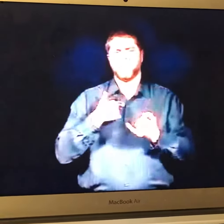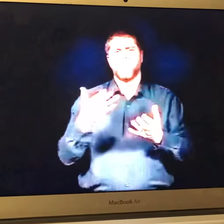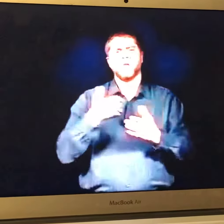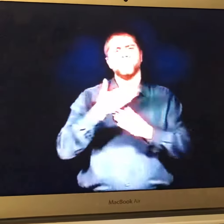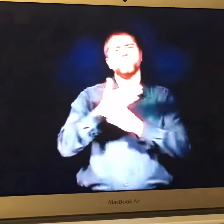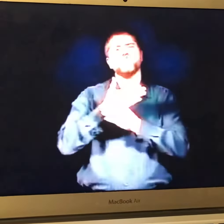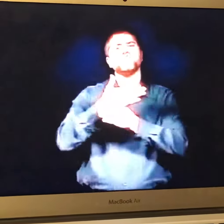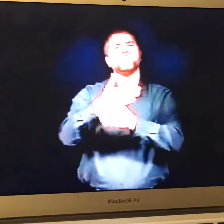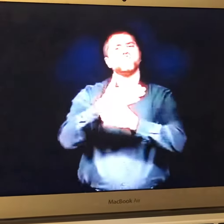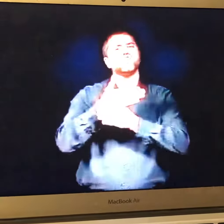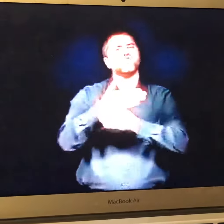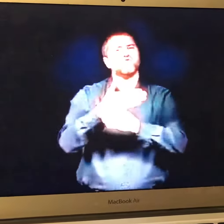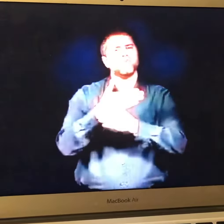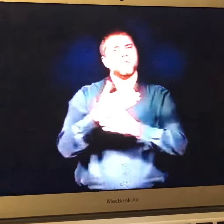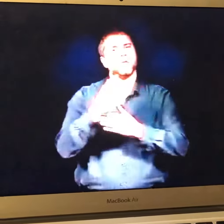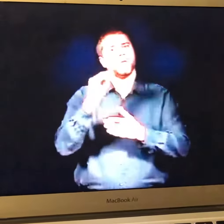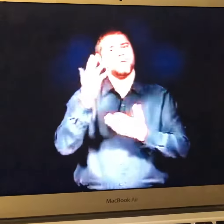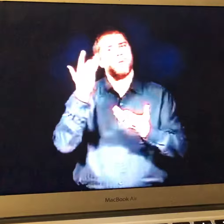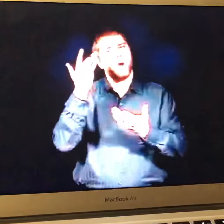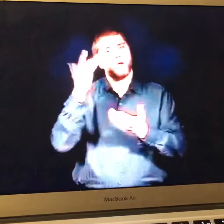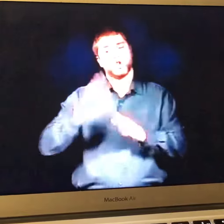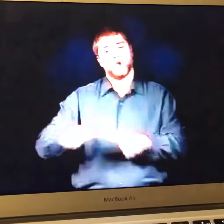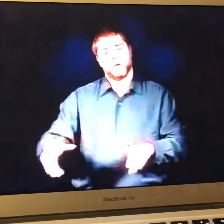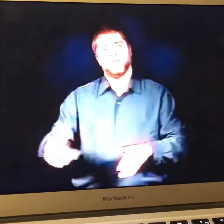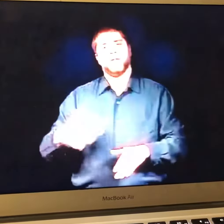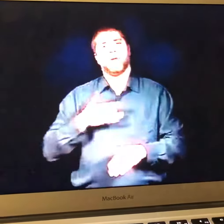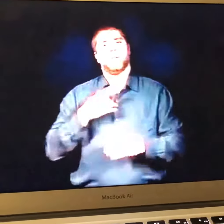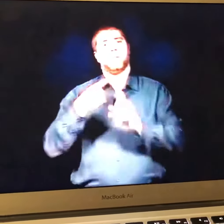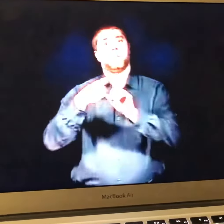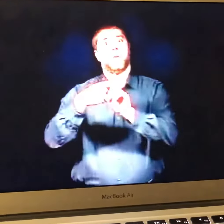I have some ideas to help alleviate this fear in your child.